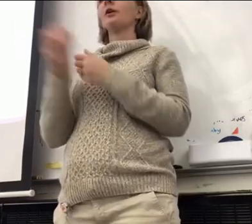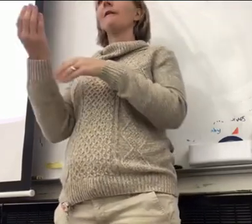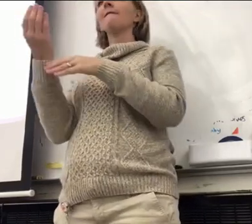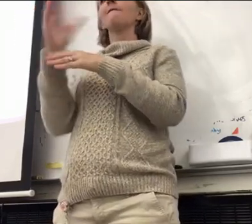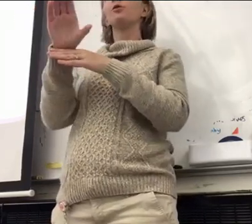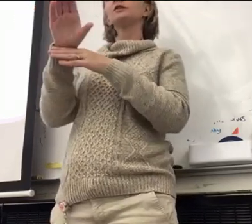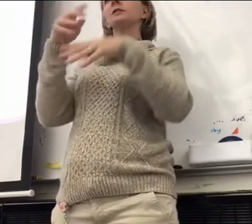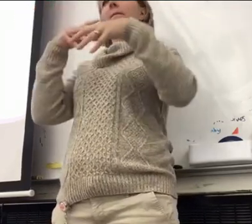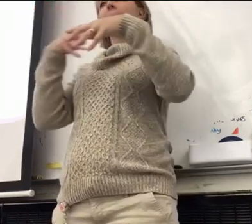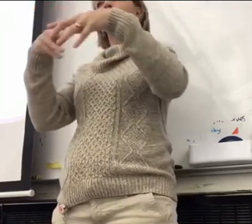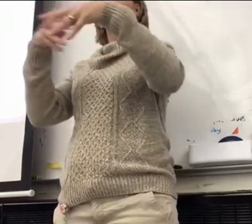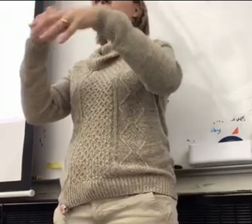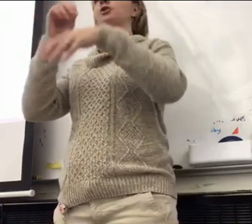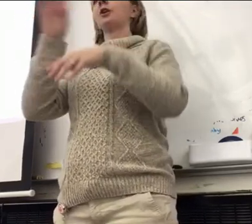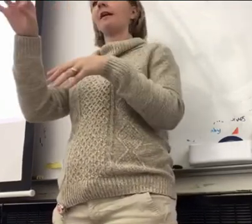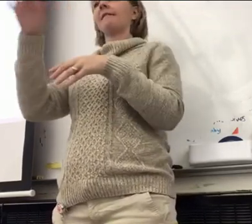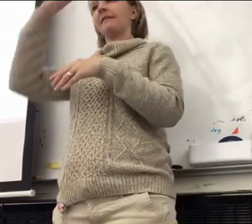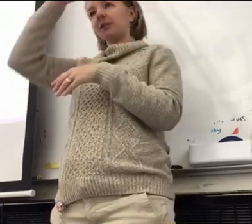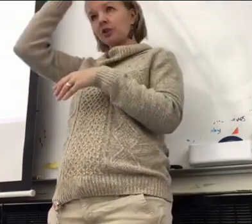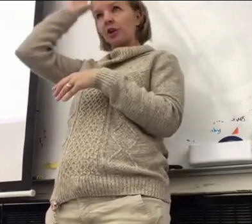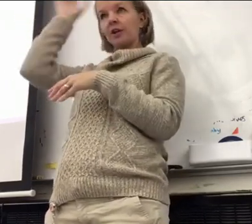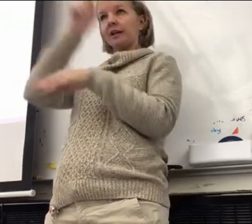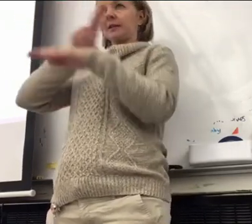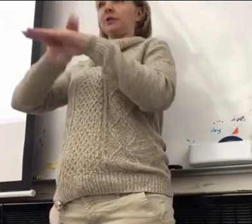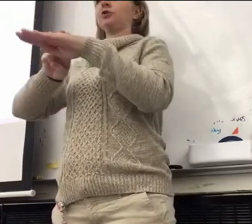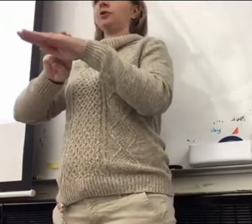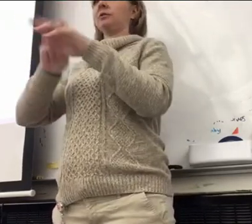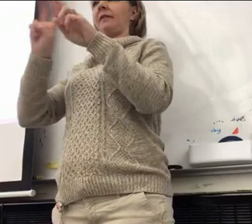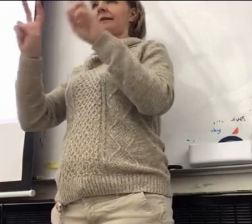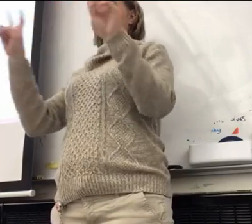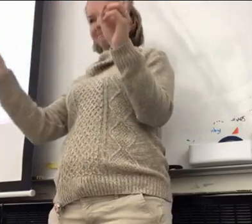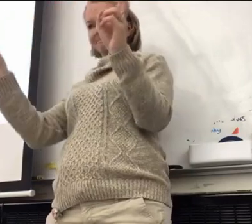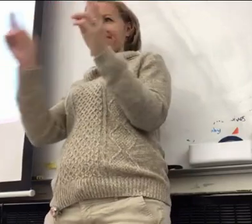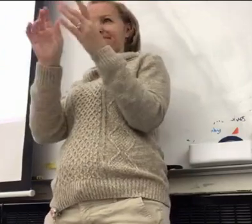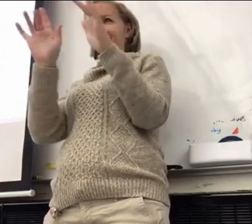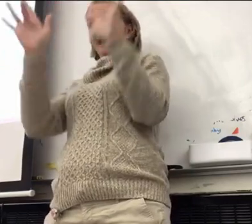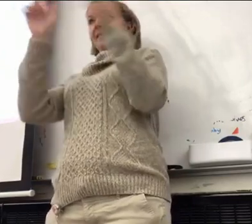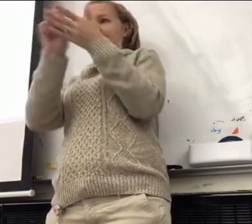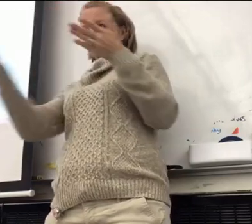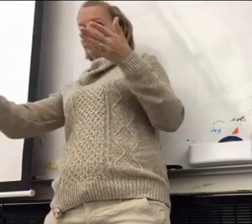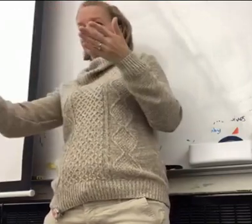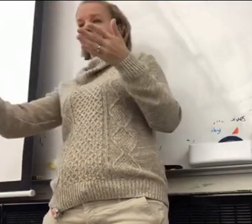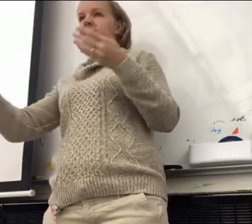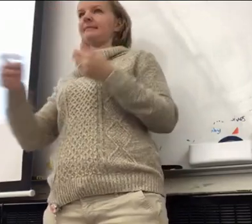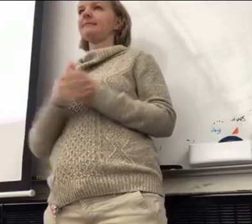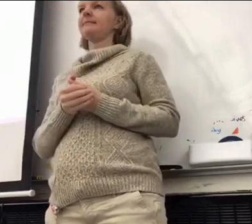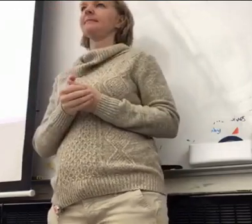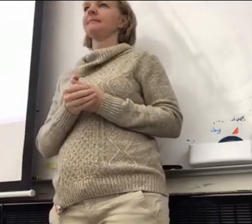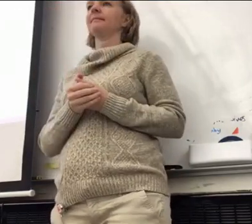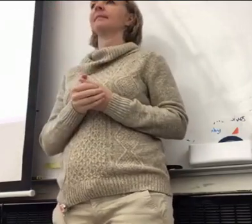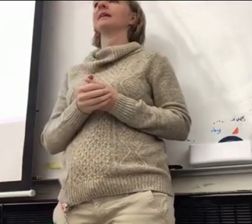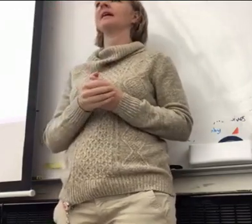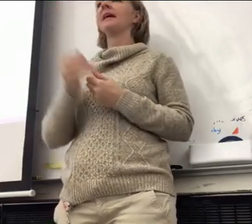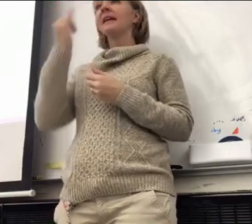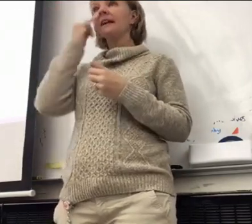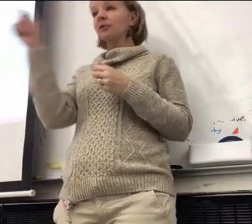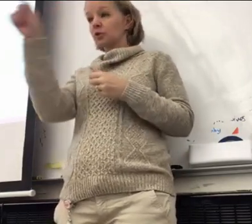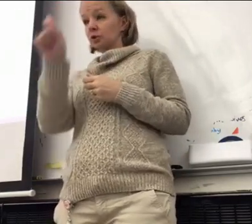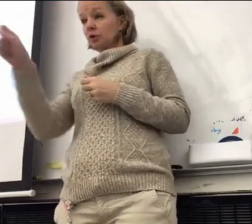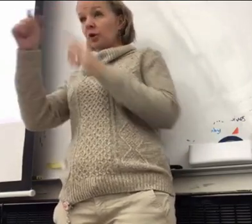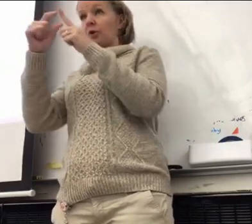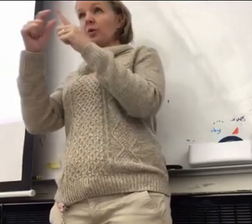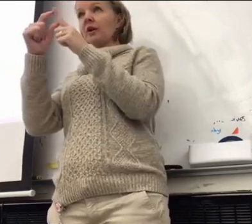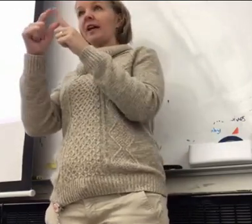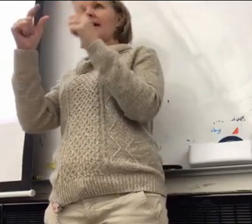forced march of the Cherokee Nation And then if you circle like the